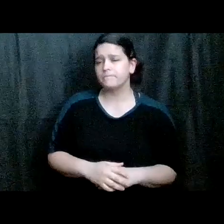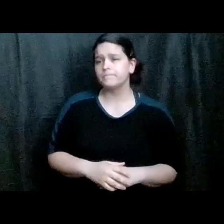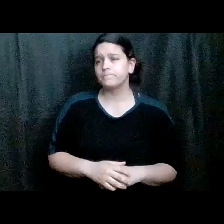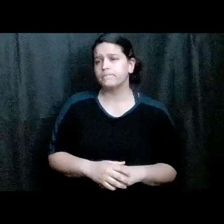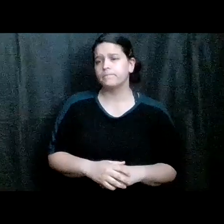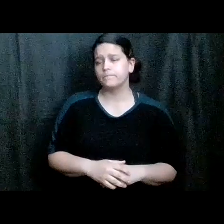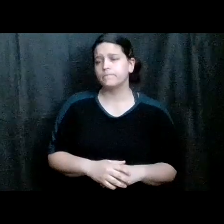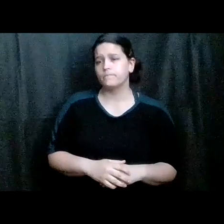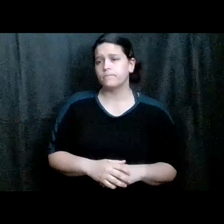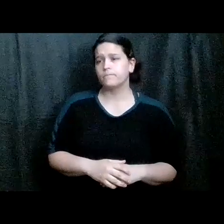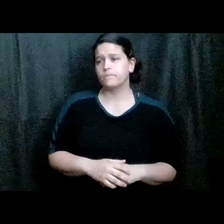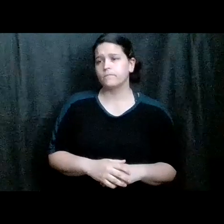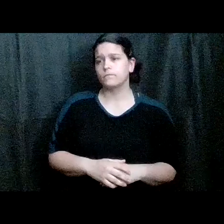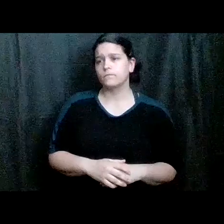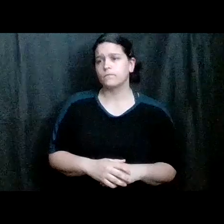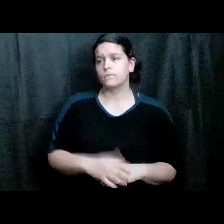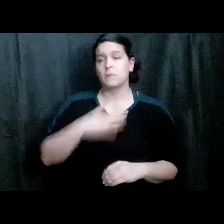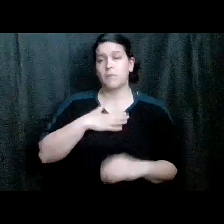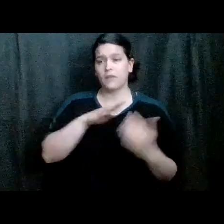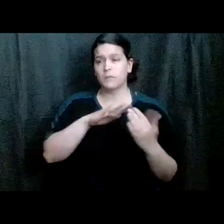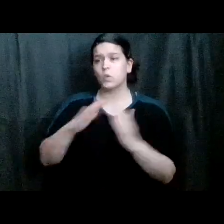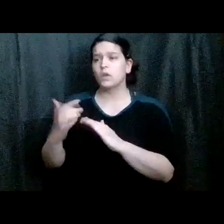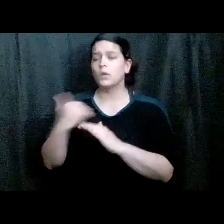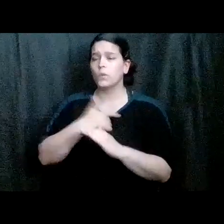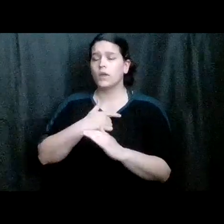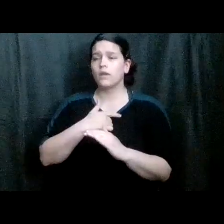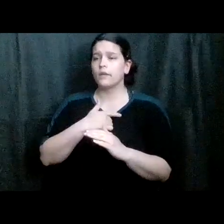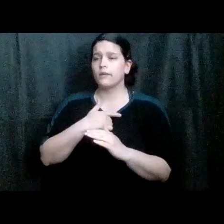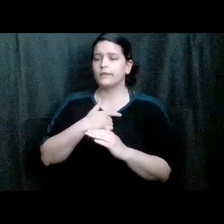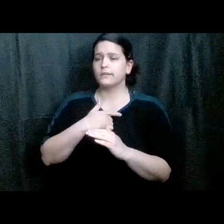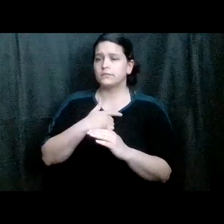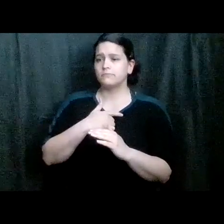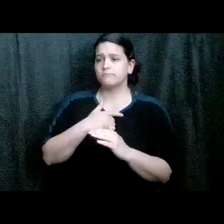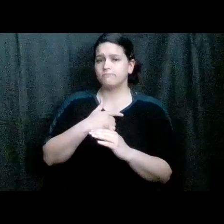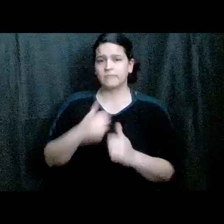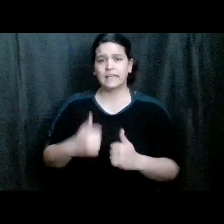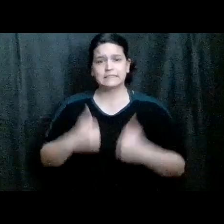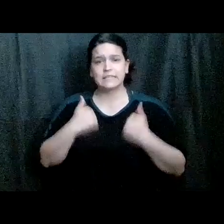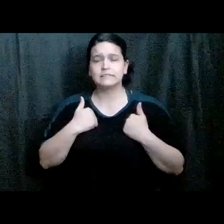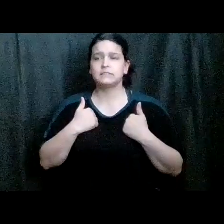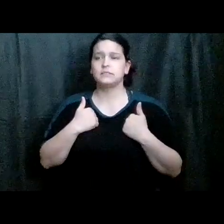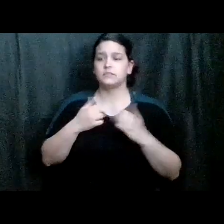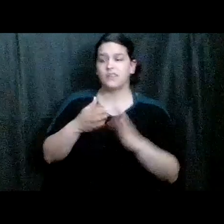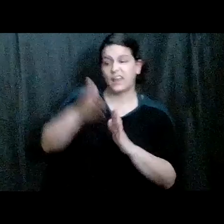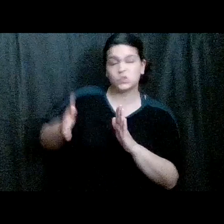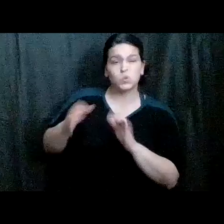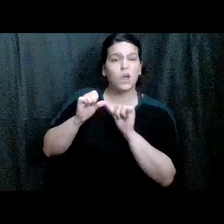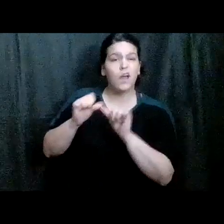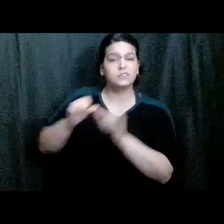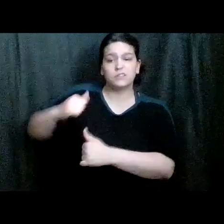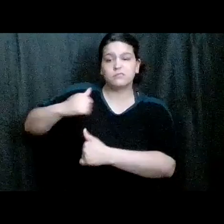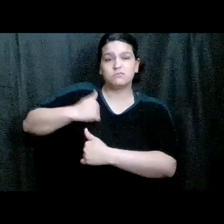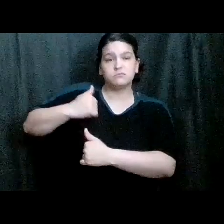in my community, we exist adjacent to constant military occupation by Los Alamos